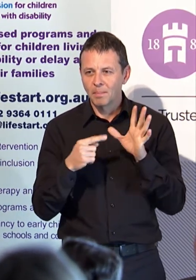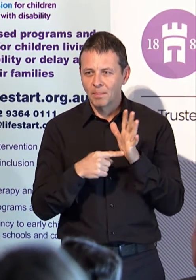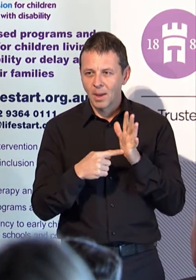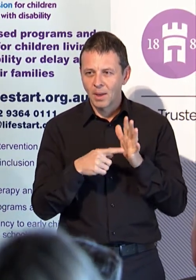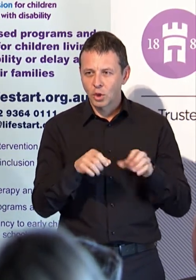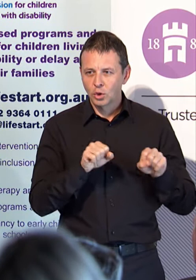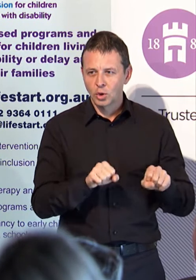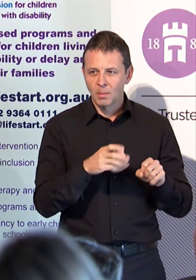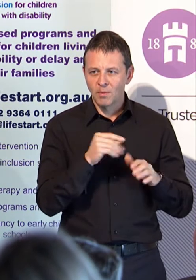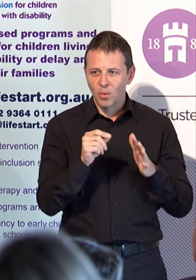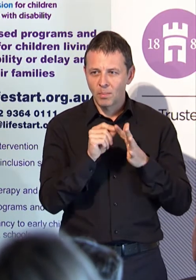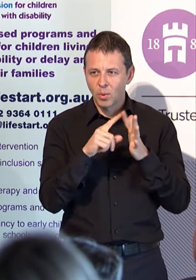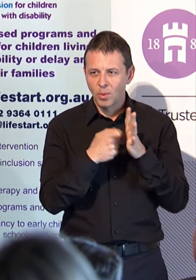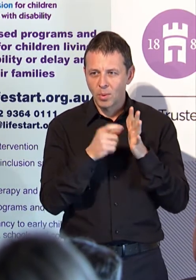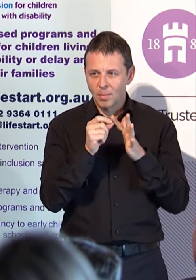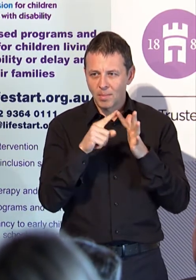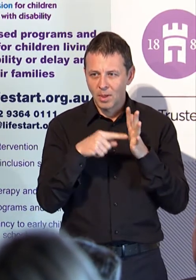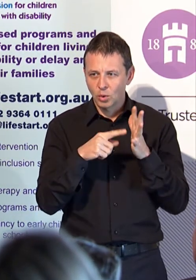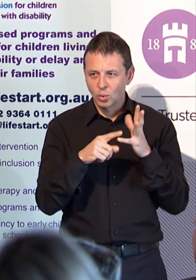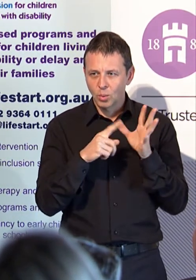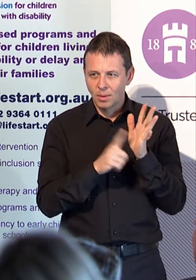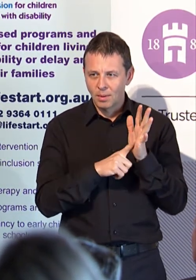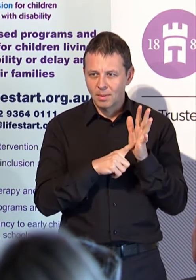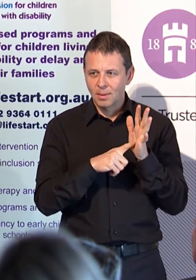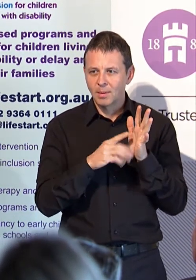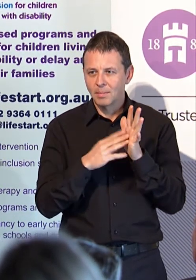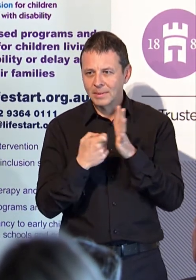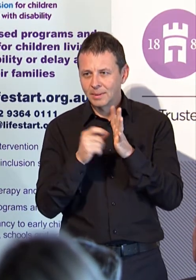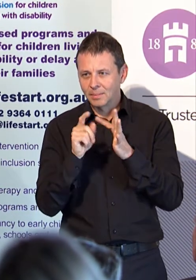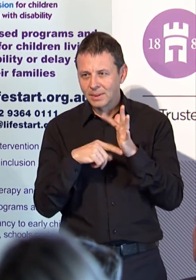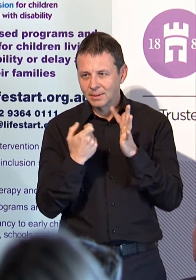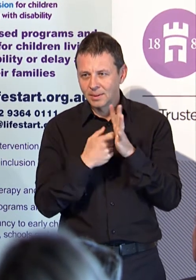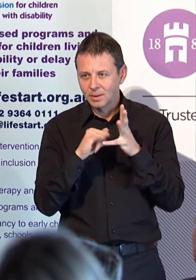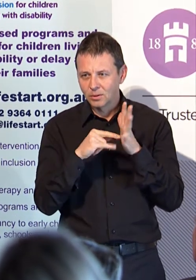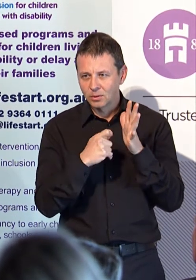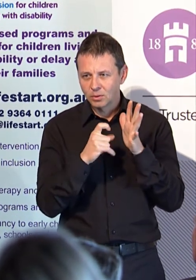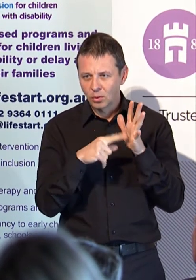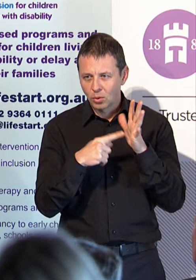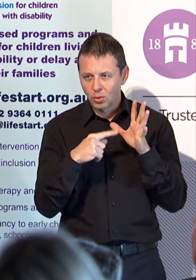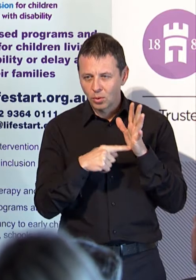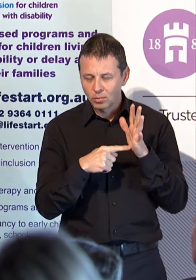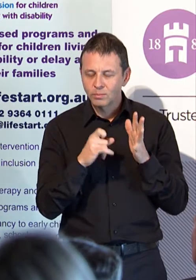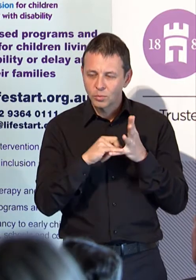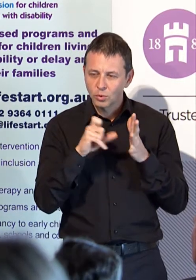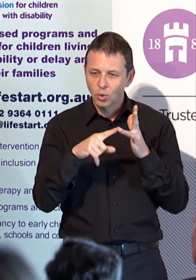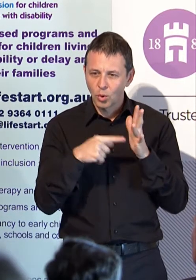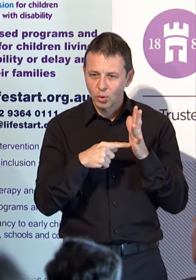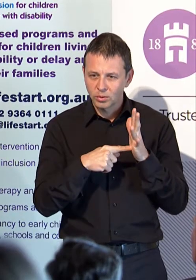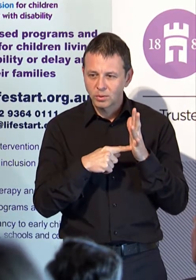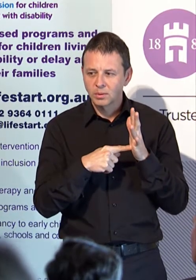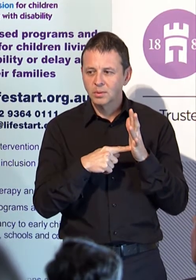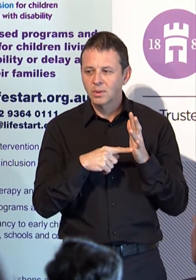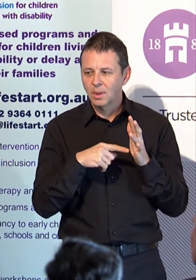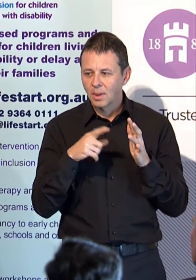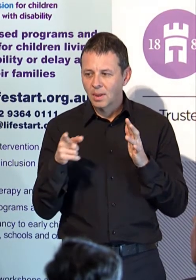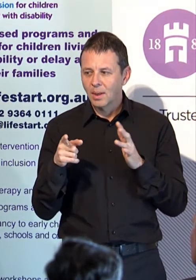Perpetual, Mr. Peter Scott, John Walsh, Member of the Board of the National Disability Insurance